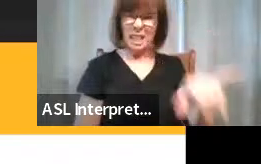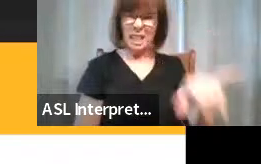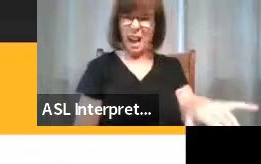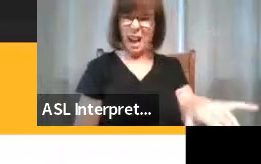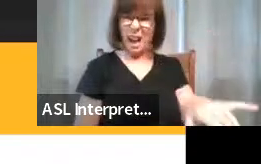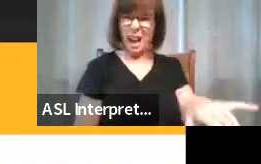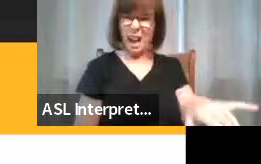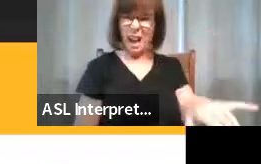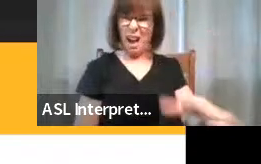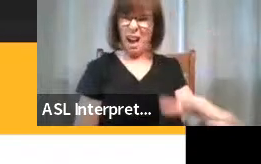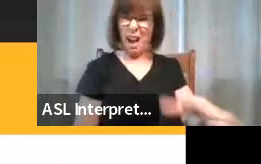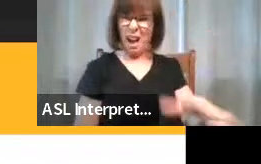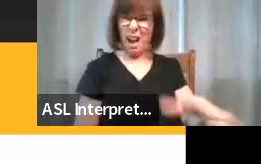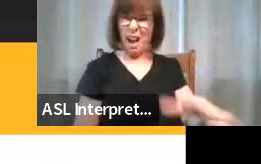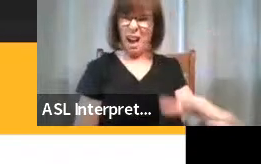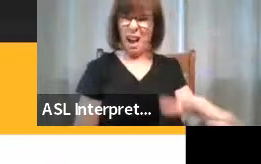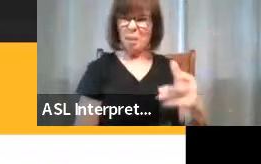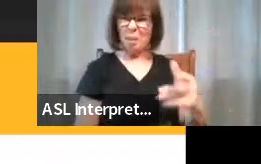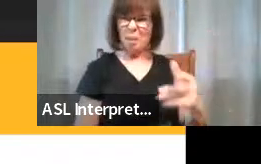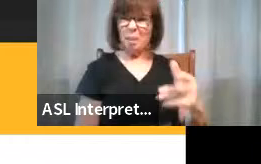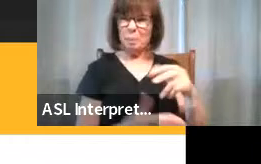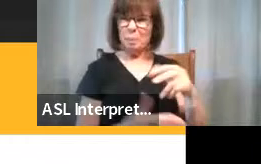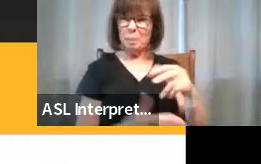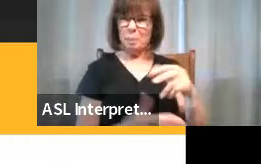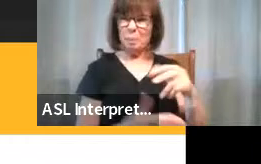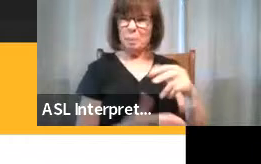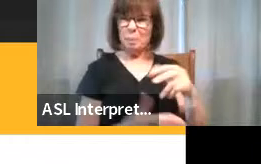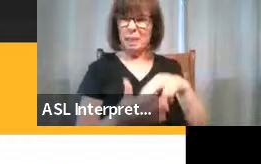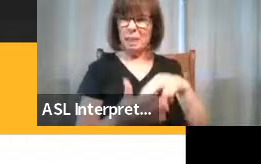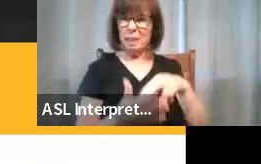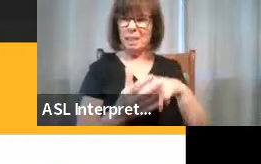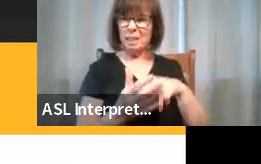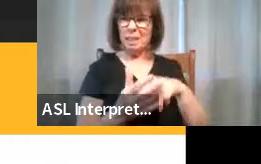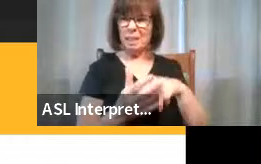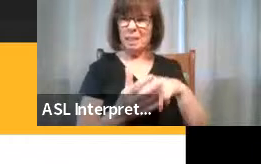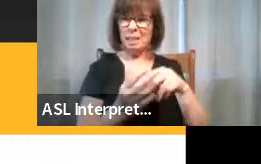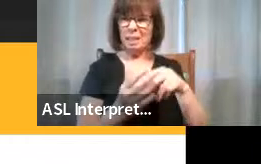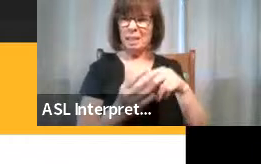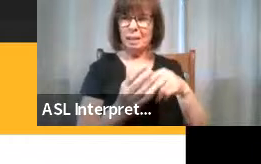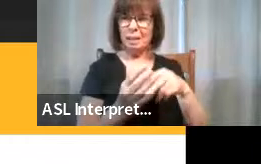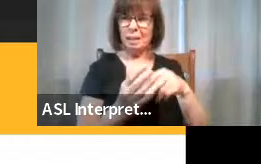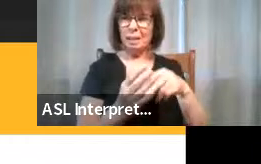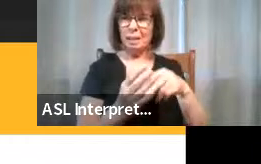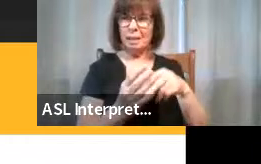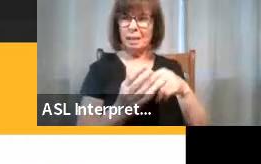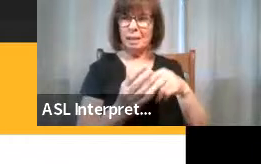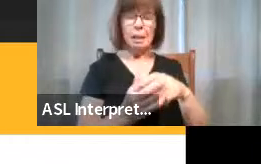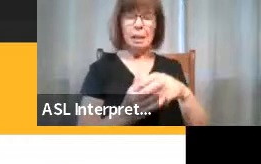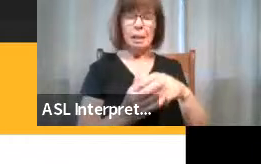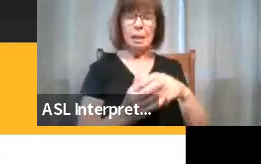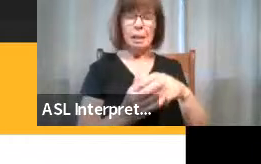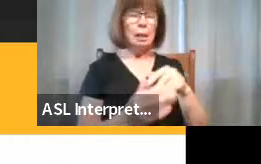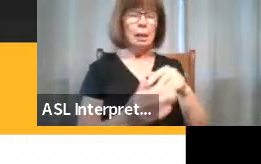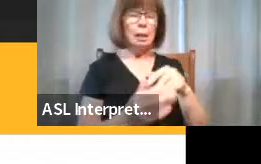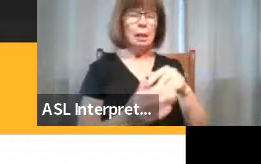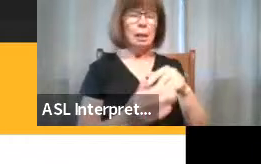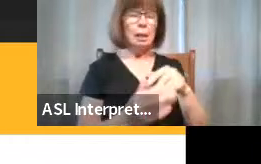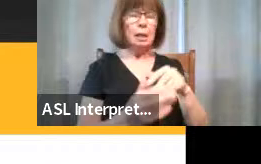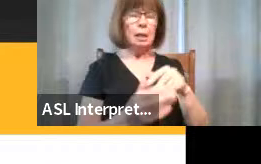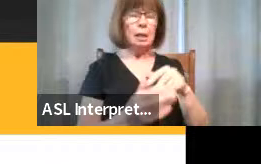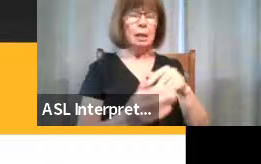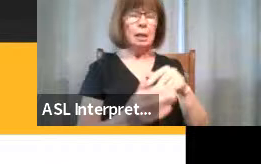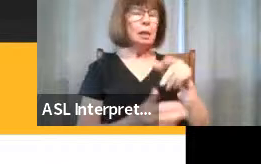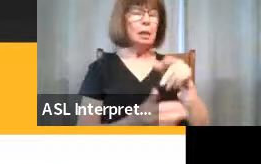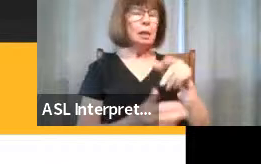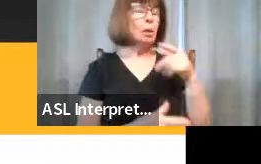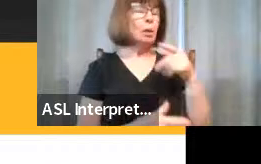this virus is a relative to the virus that causes smallpox, but the infection is not